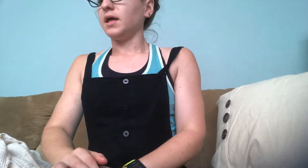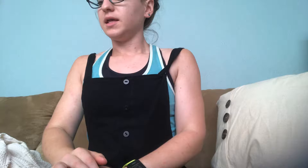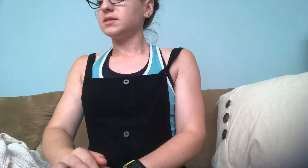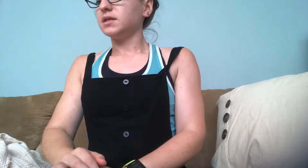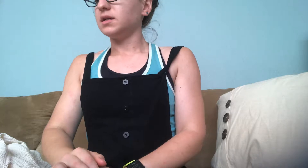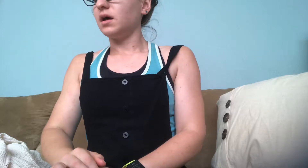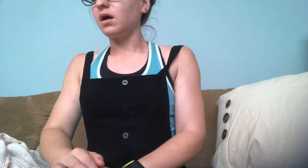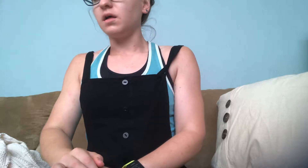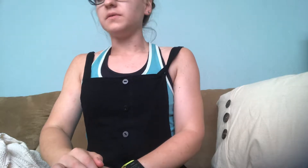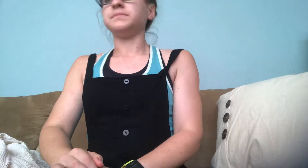Aunt and uncle.